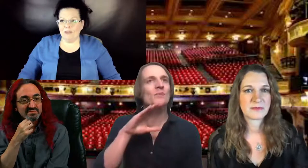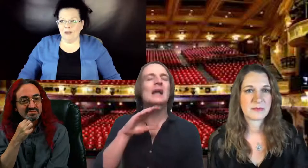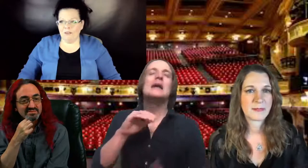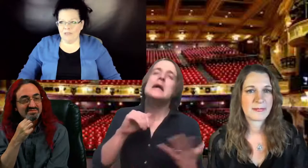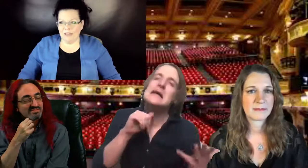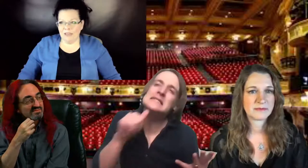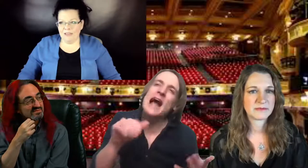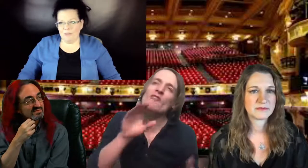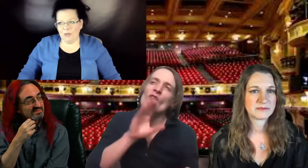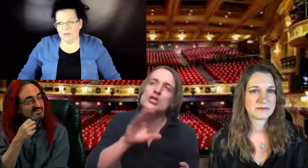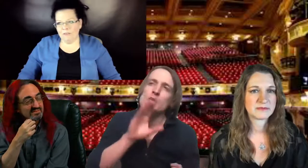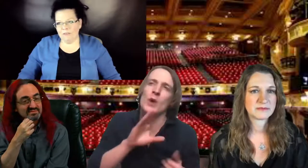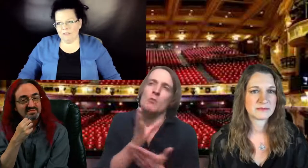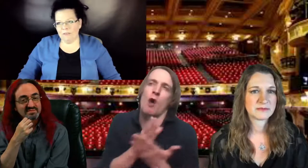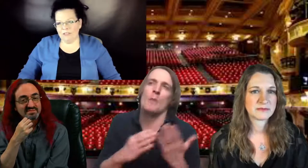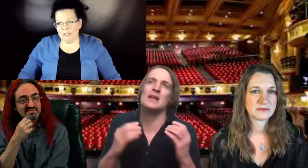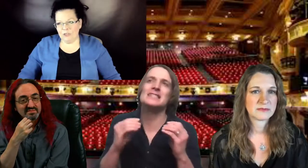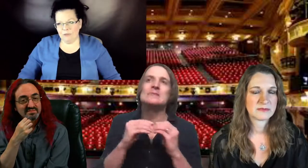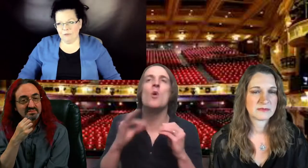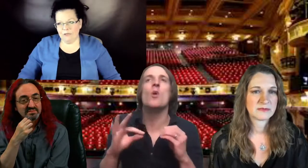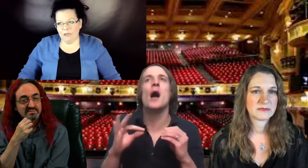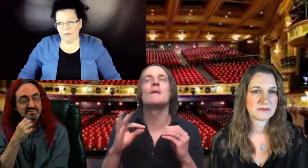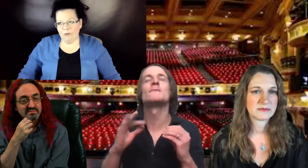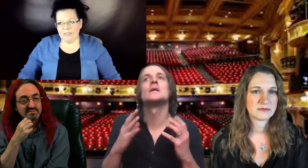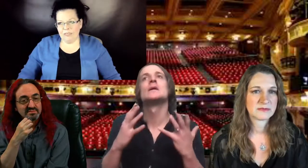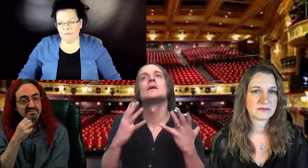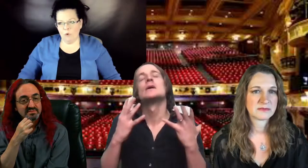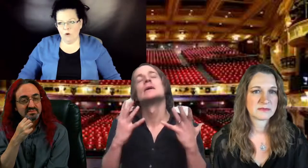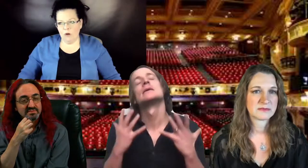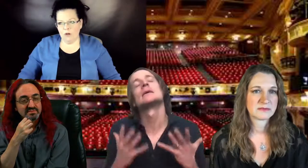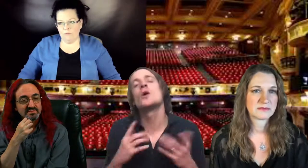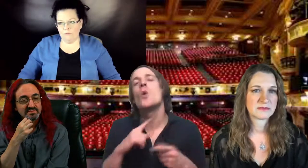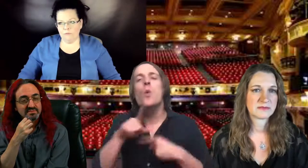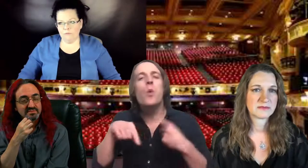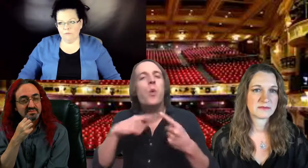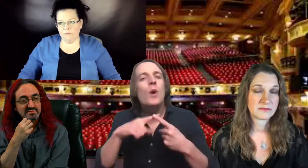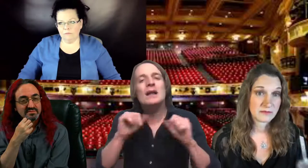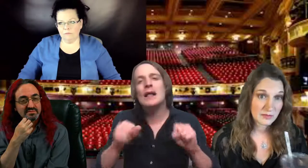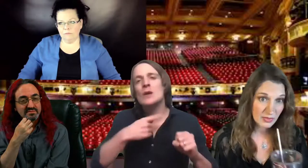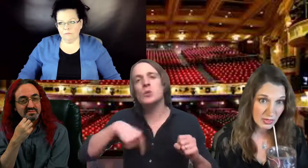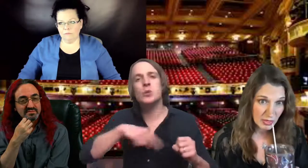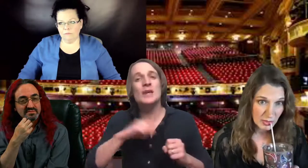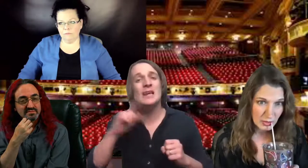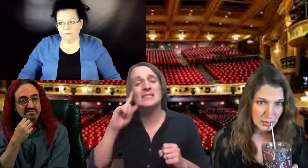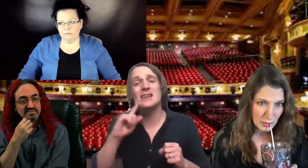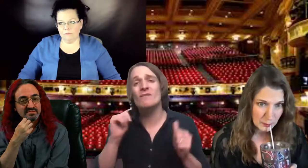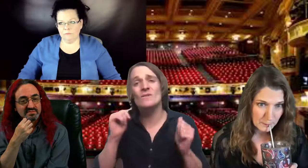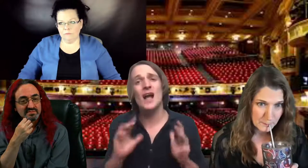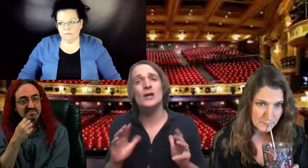being involved as, well, not really intern, but I want to say more of